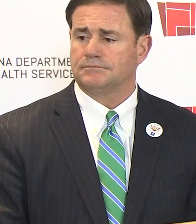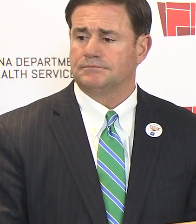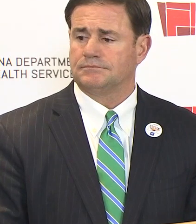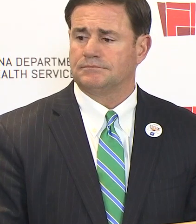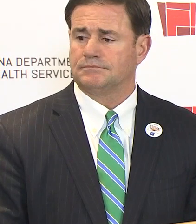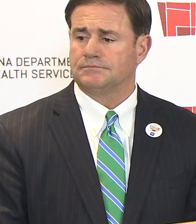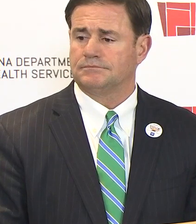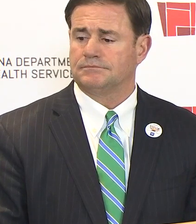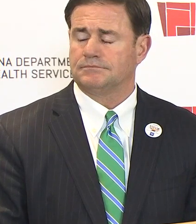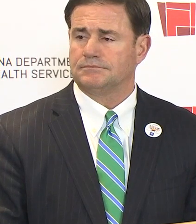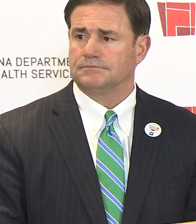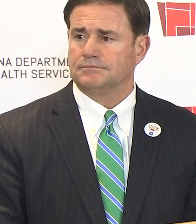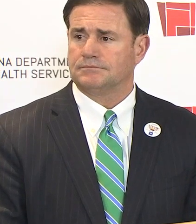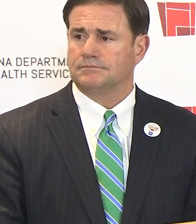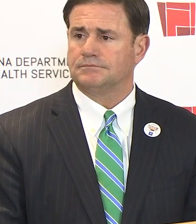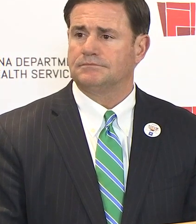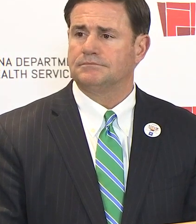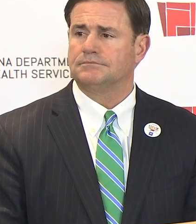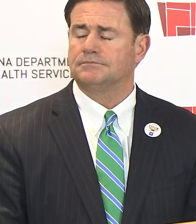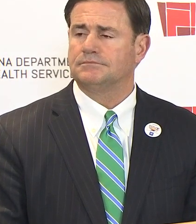up in terms of the question about travel.